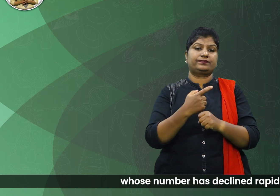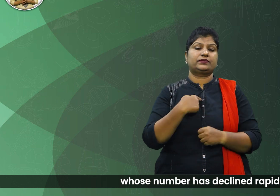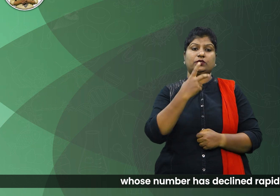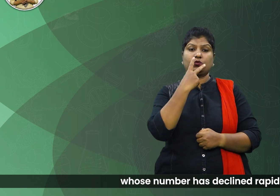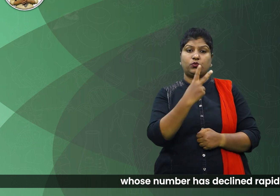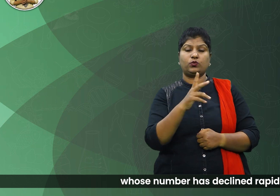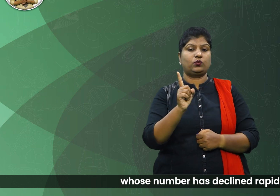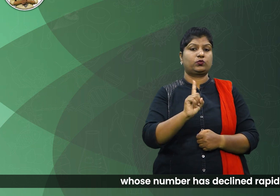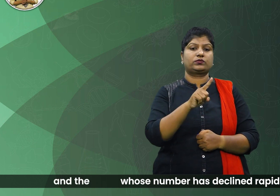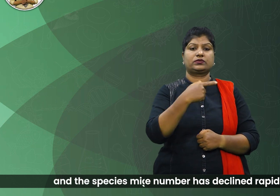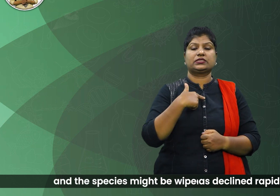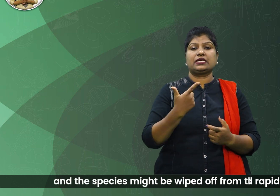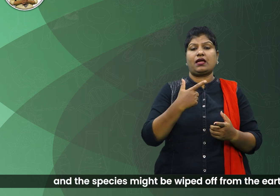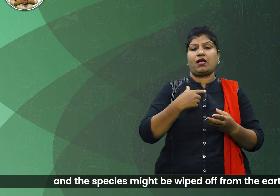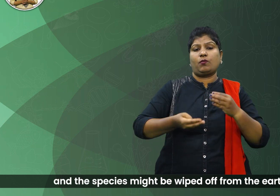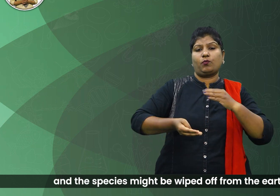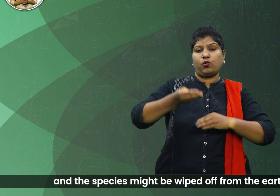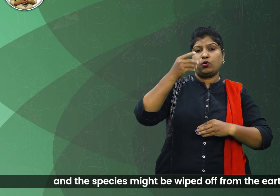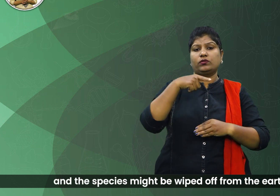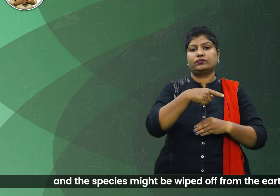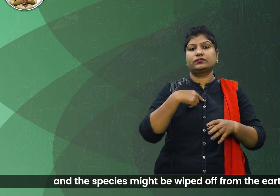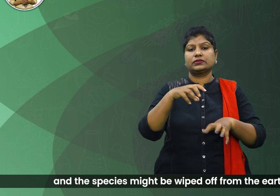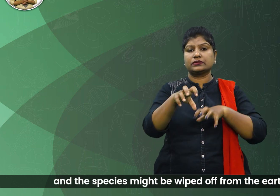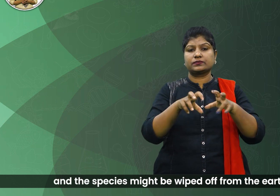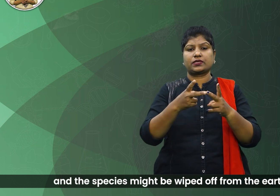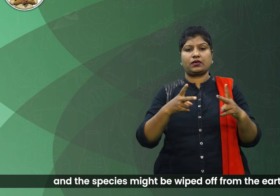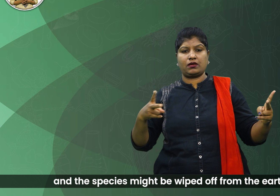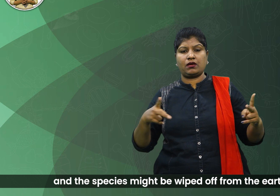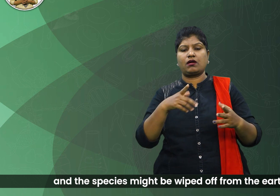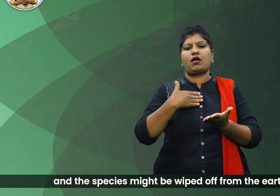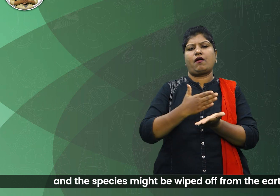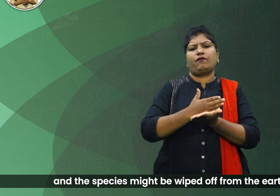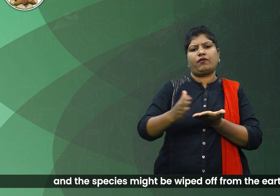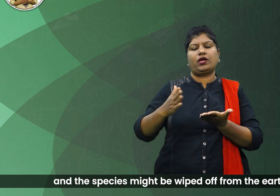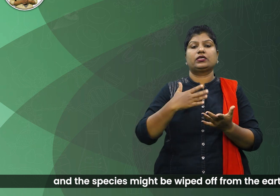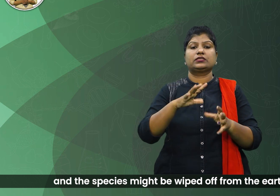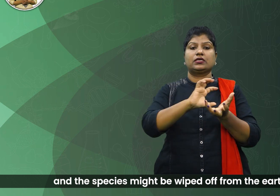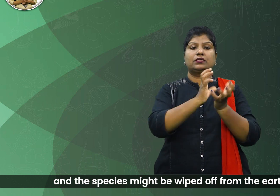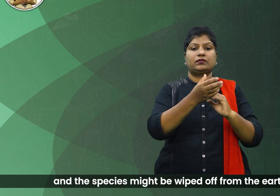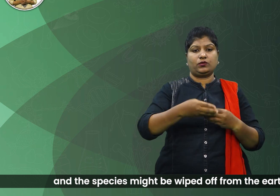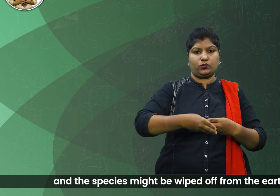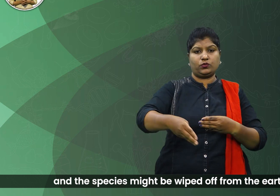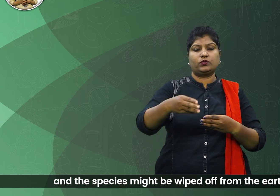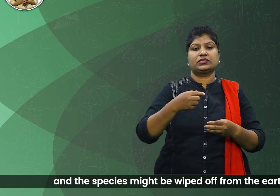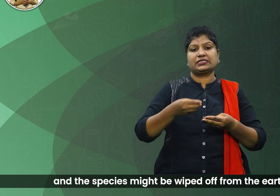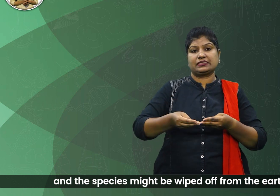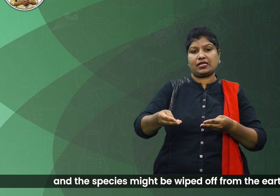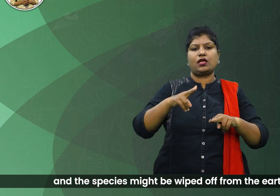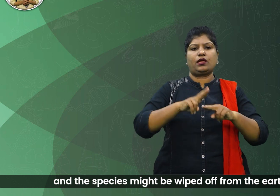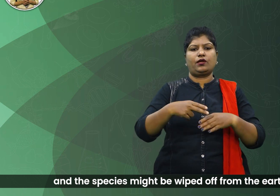declined rapidly and the species might be wiped off from the earth in near future.